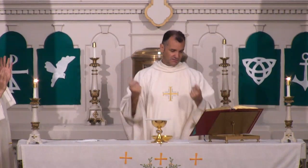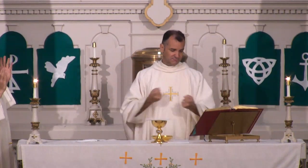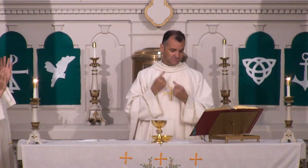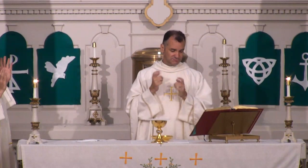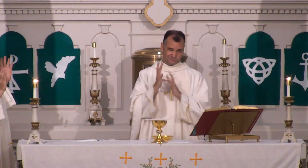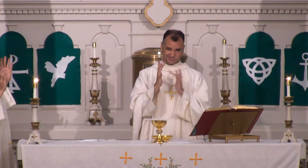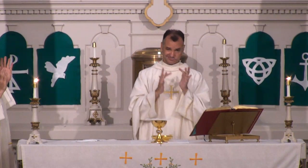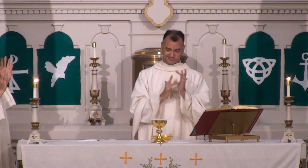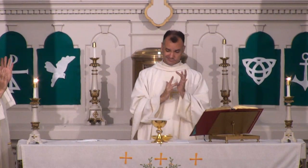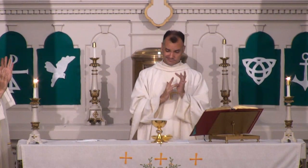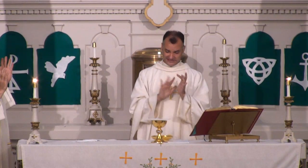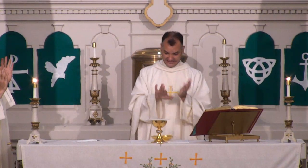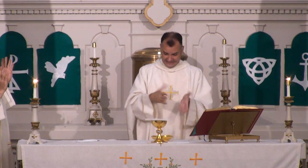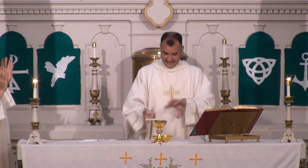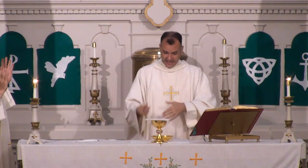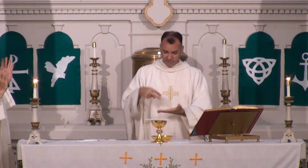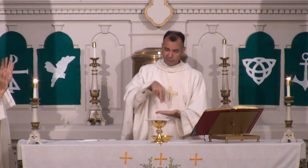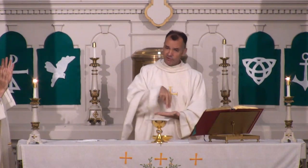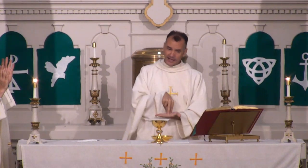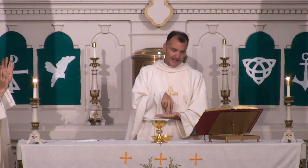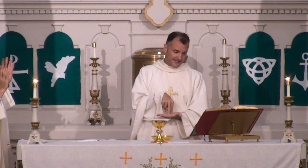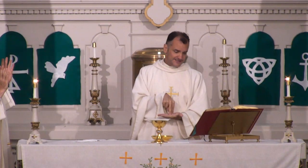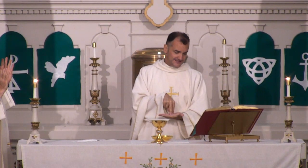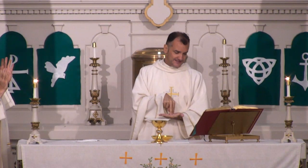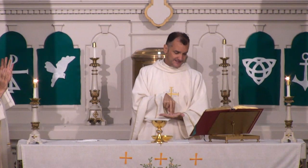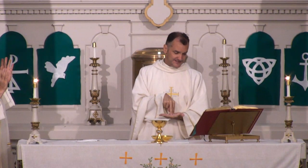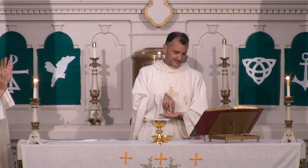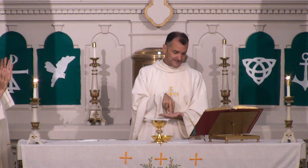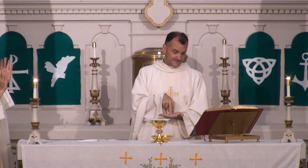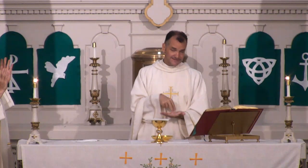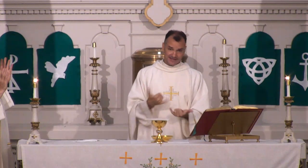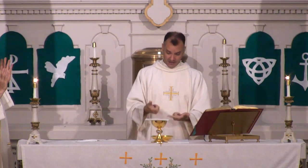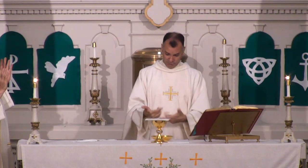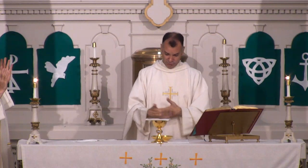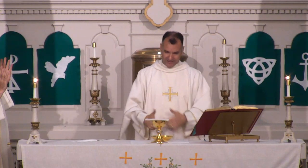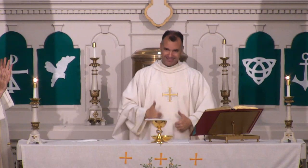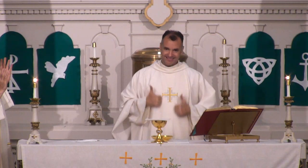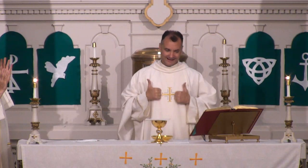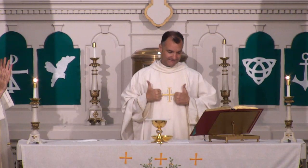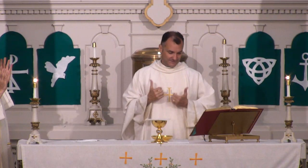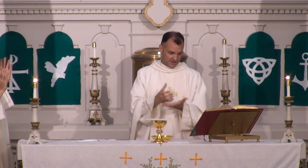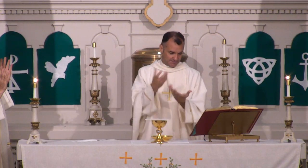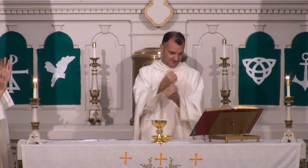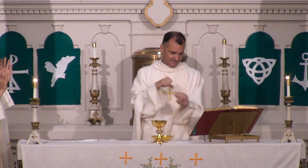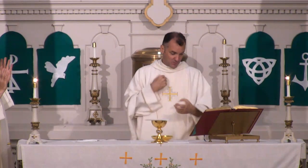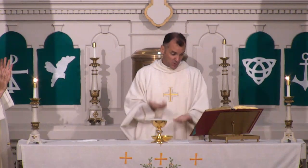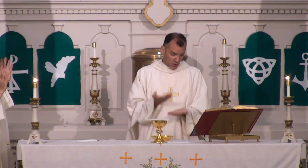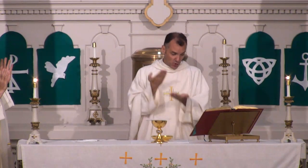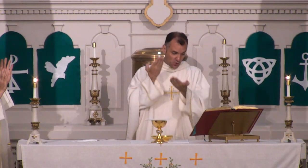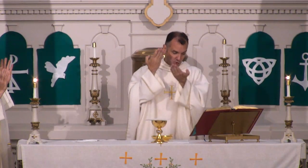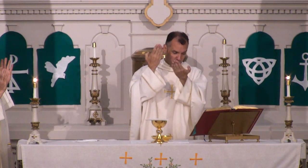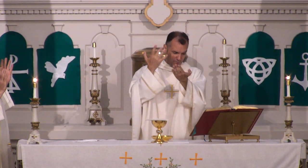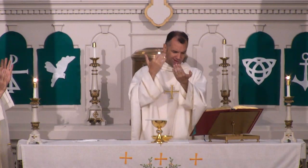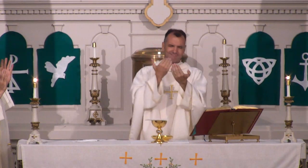Therefore, as we celebrate the memorial of his death and resurrection, we offer you, Lord, the bread of life and the chalice of